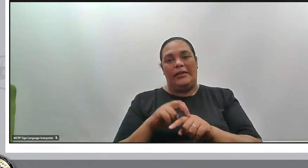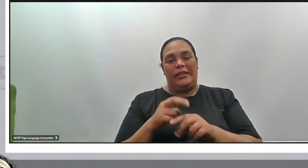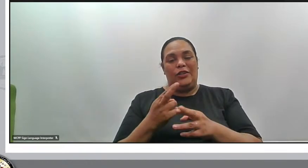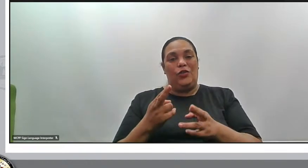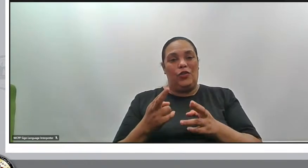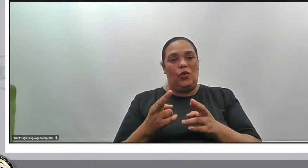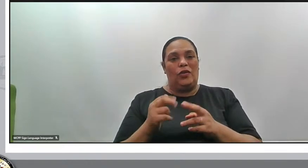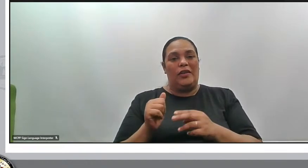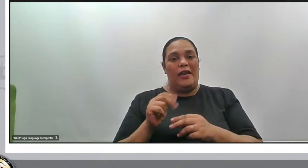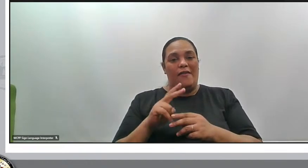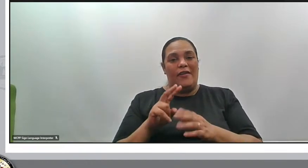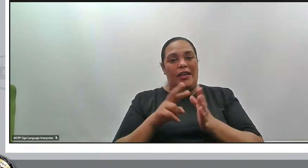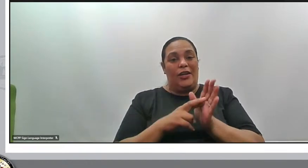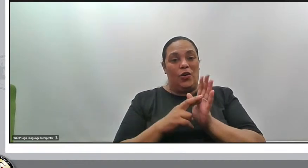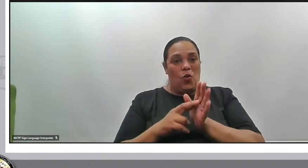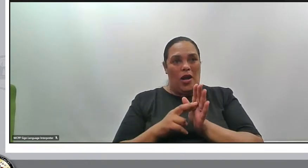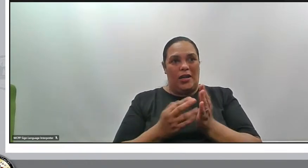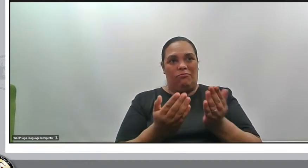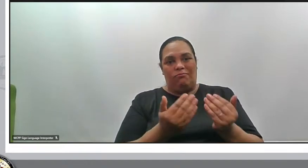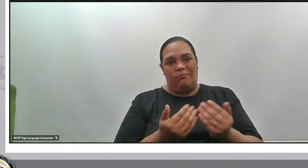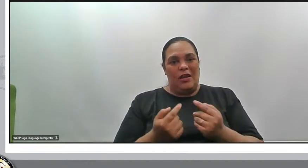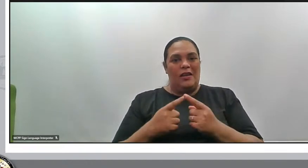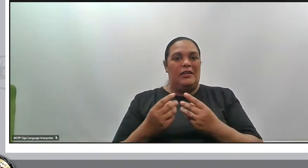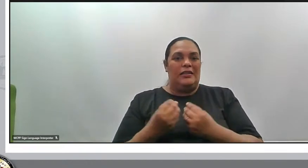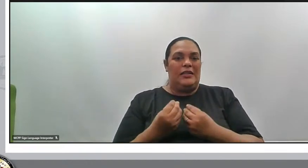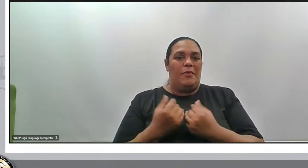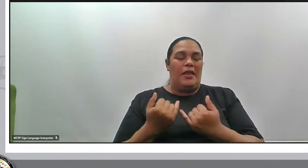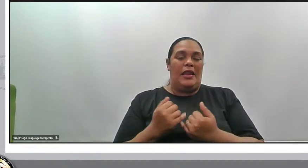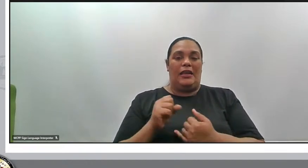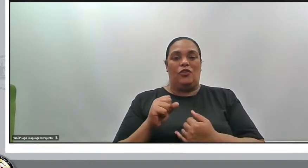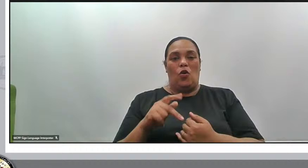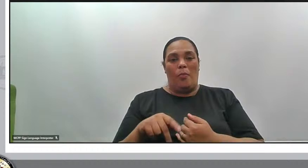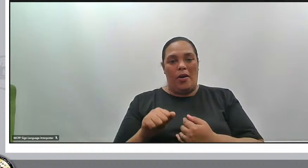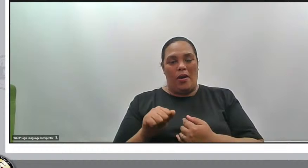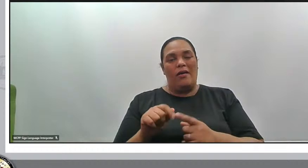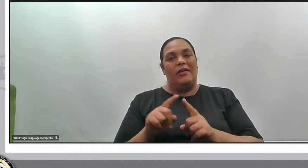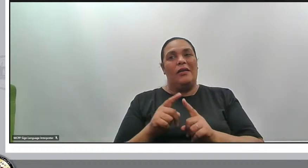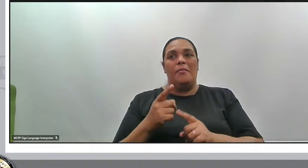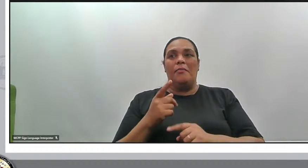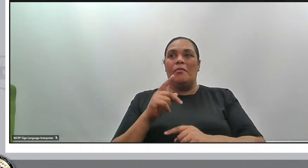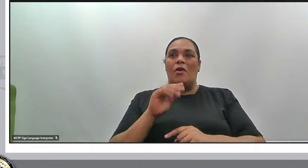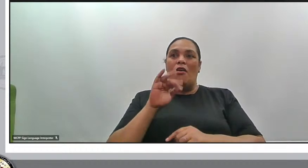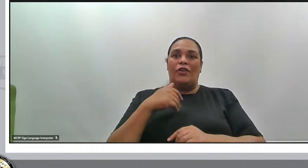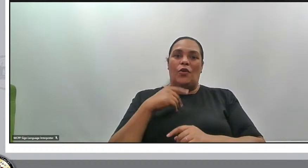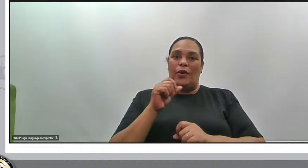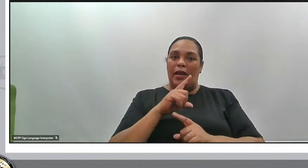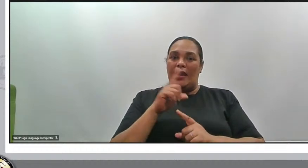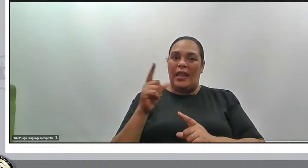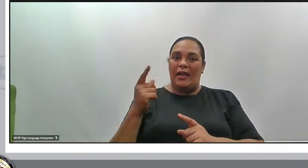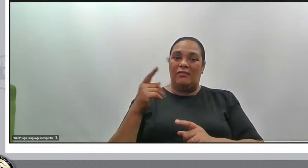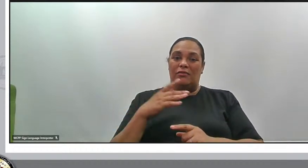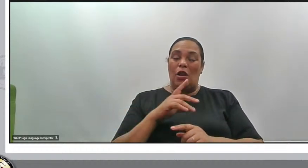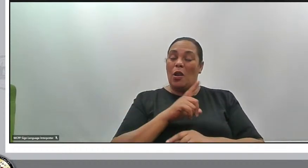all the AV requirements for something like SOPA, and we have realized that in the long term, it would be much more